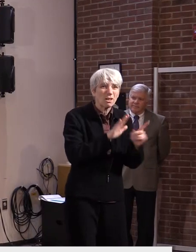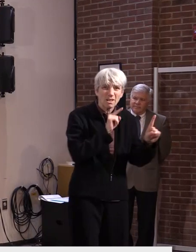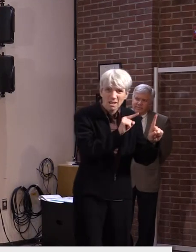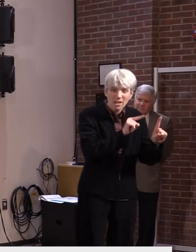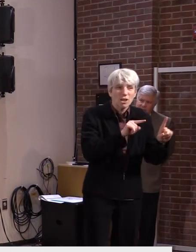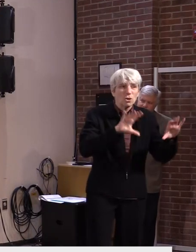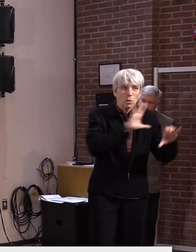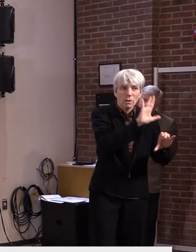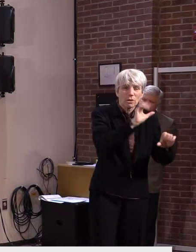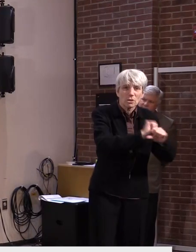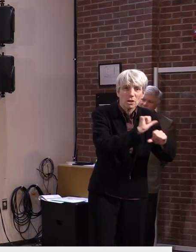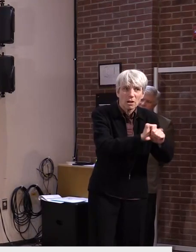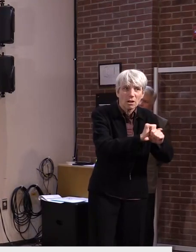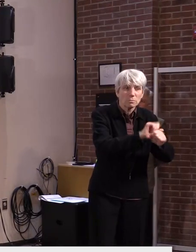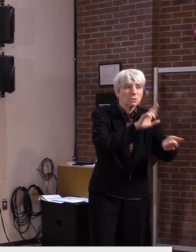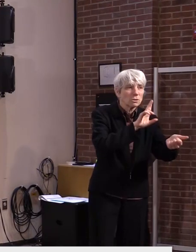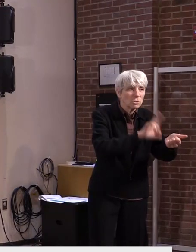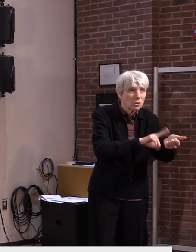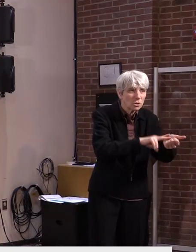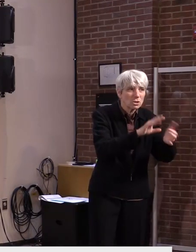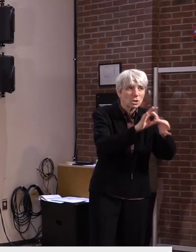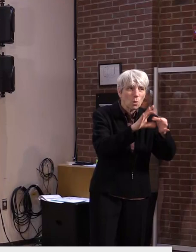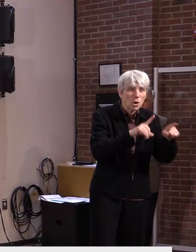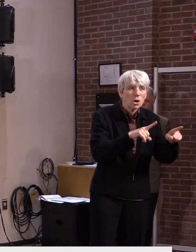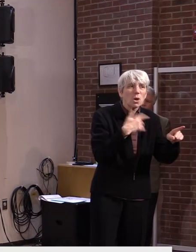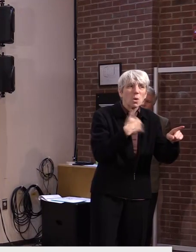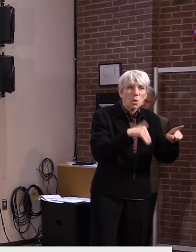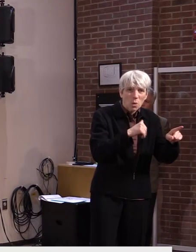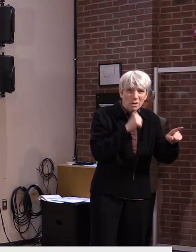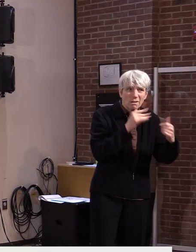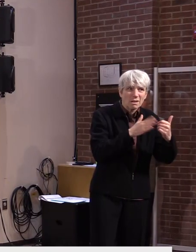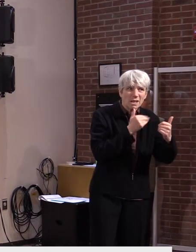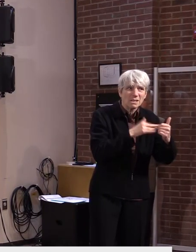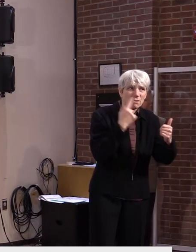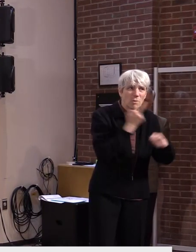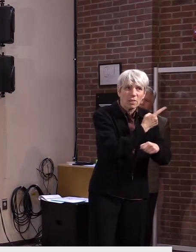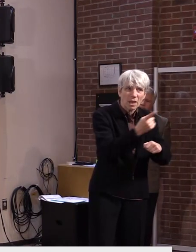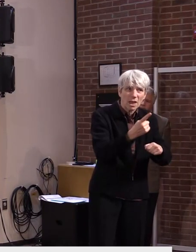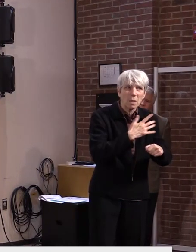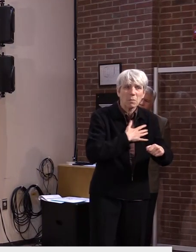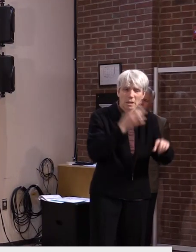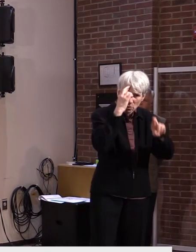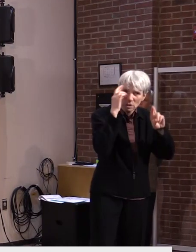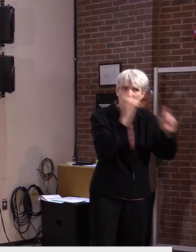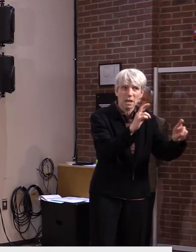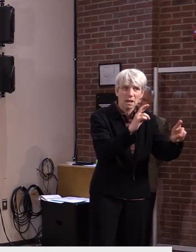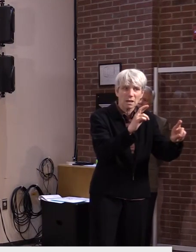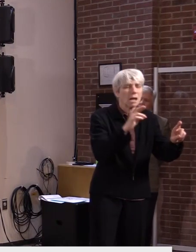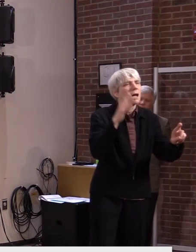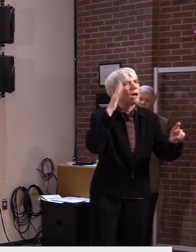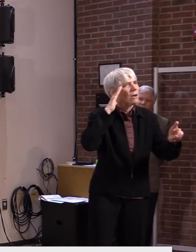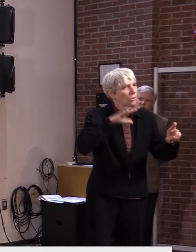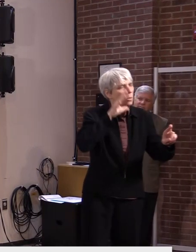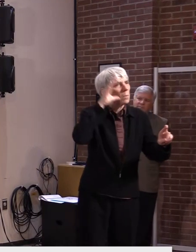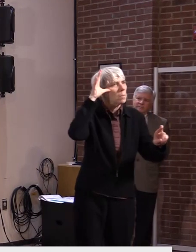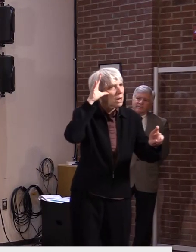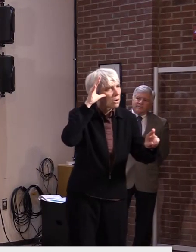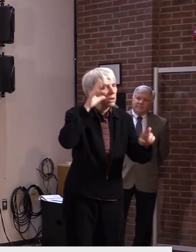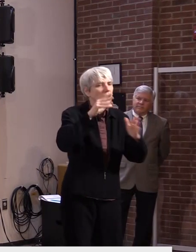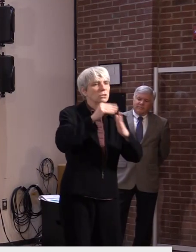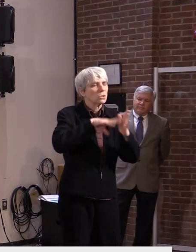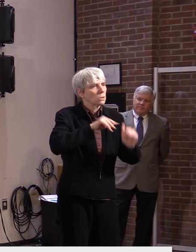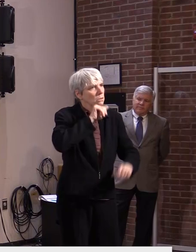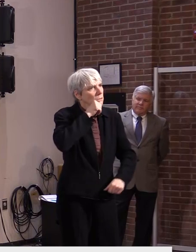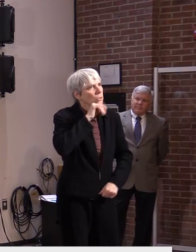very difficult circumstances and conditions. So while I know this is tough on parents and students, please